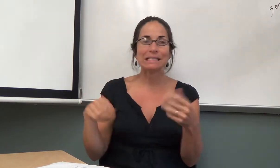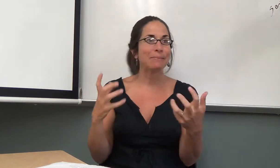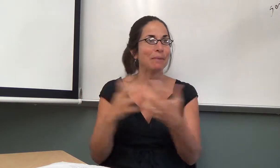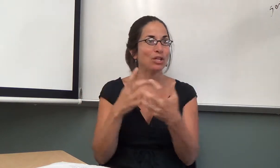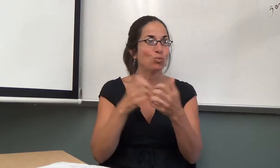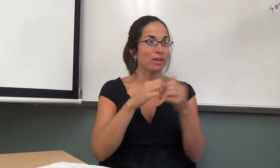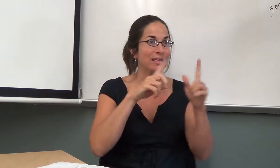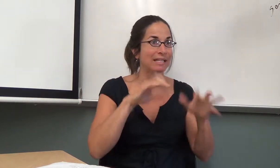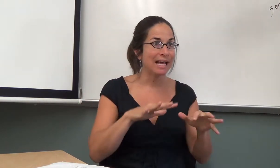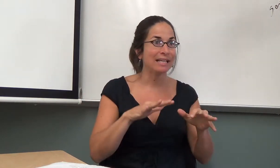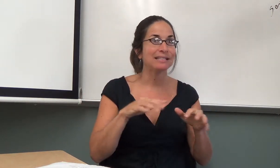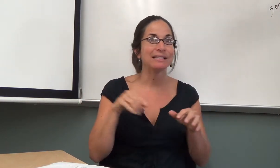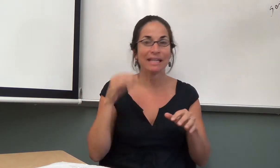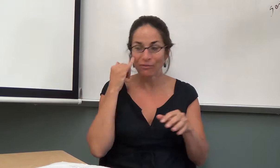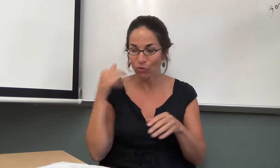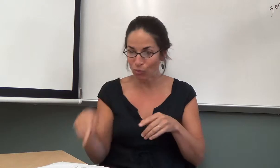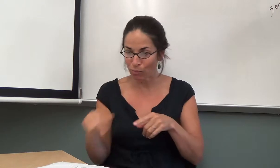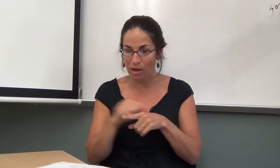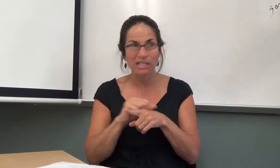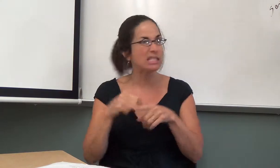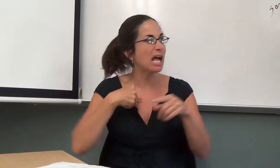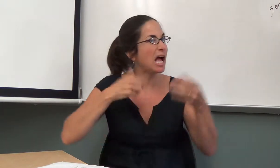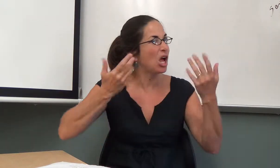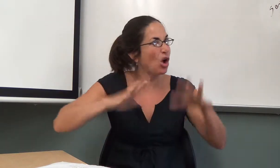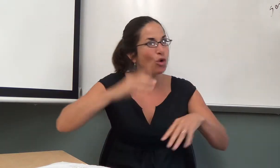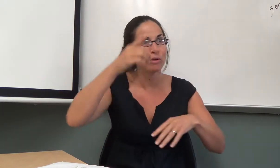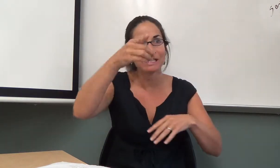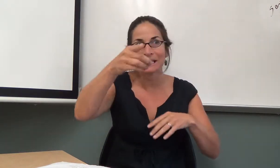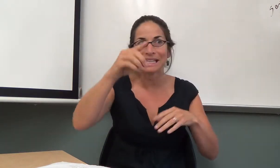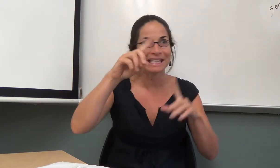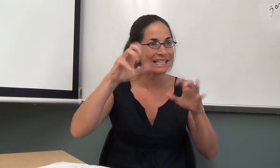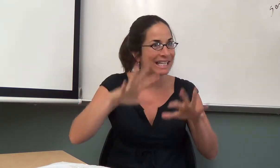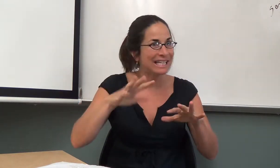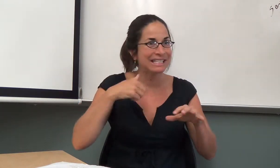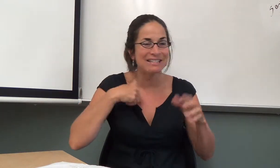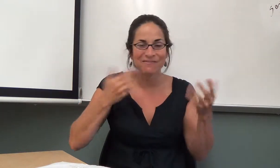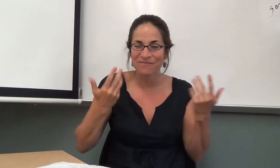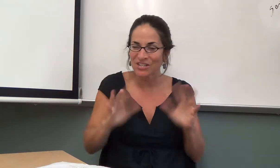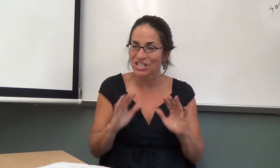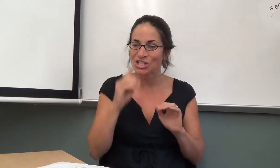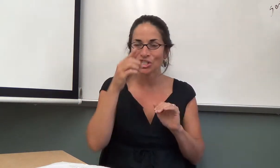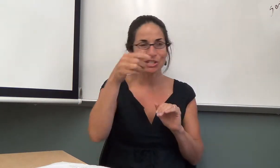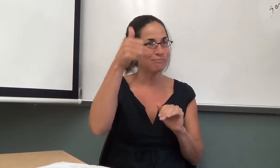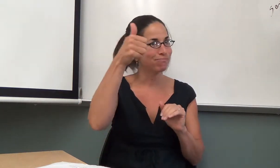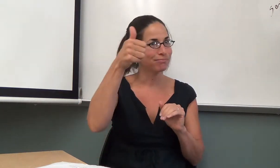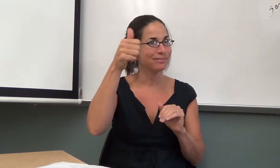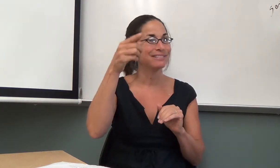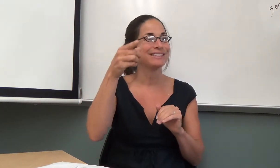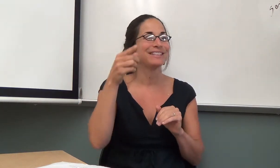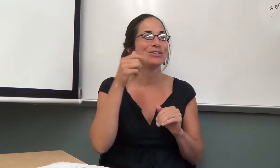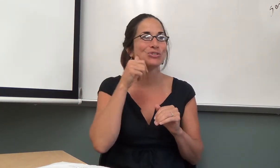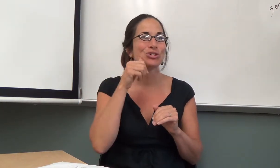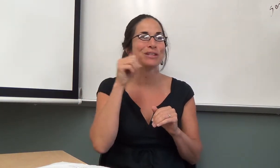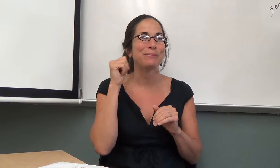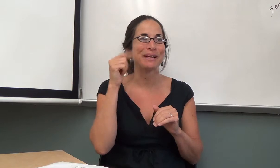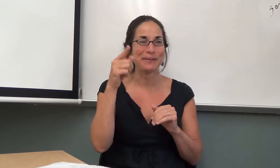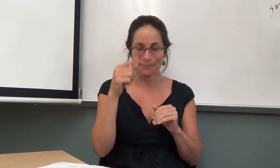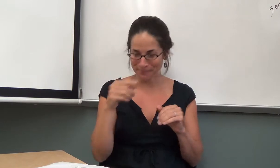You're going to do well on the test. Everybody's going to Already did it. pass. It's going to be amazing. All right, here we go. Before we learned it. For. How about the word for? No,